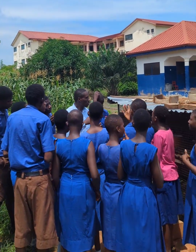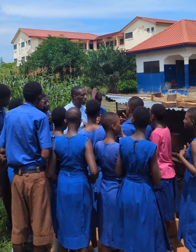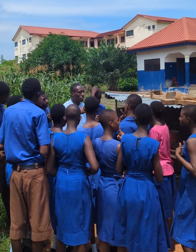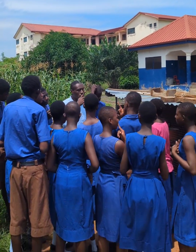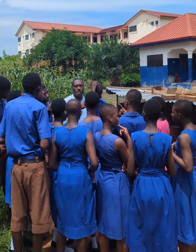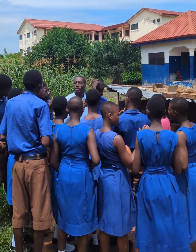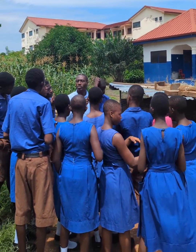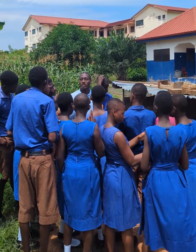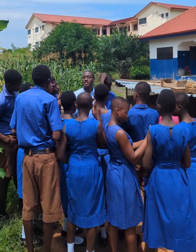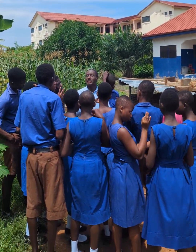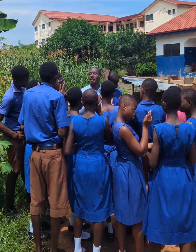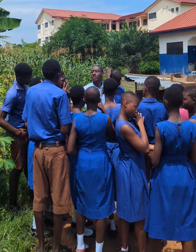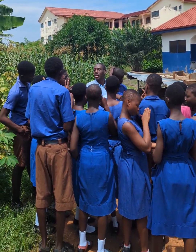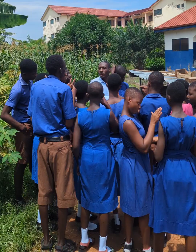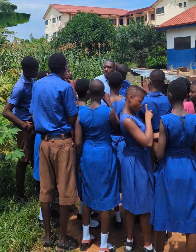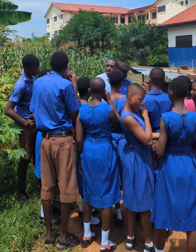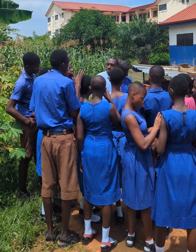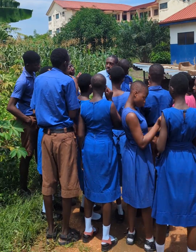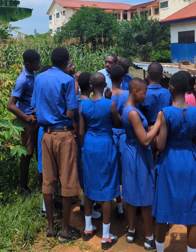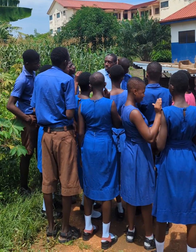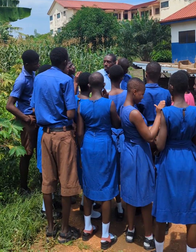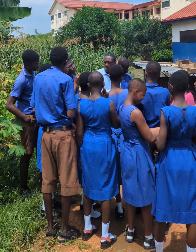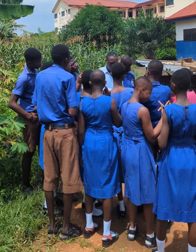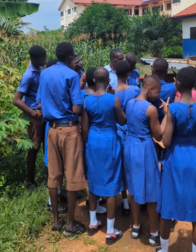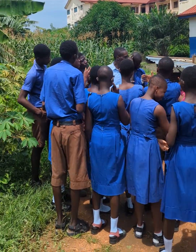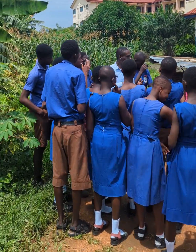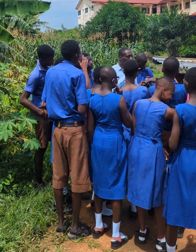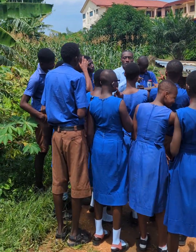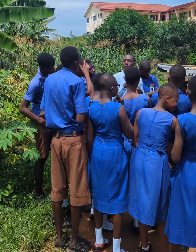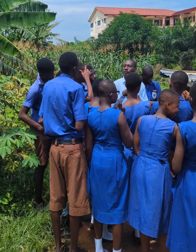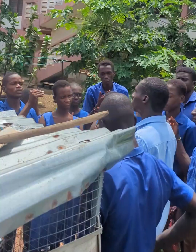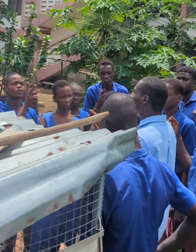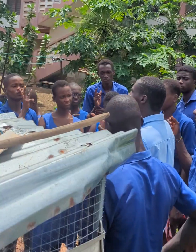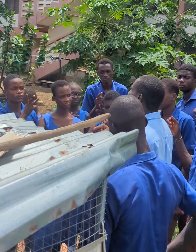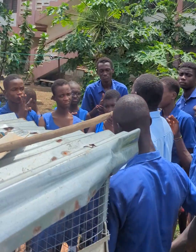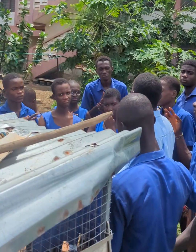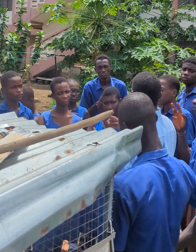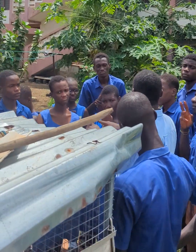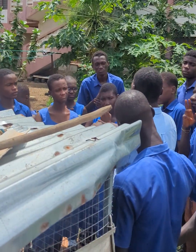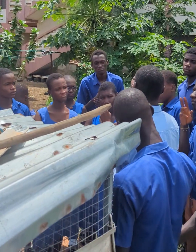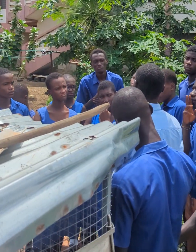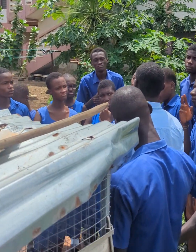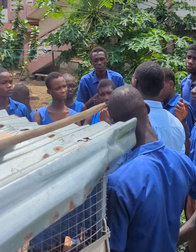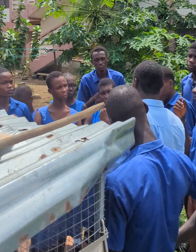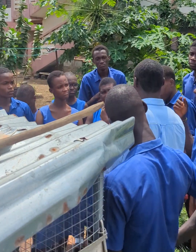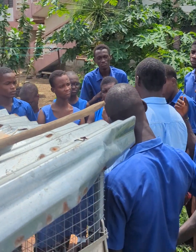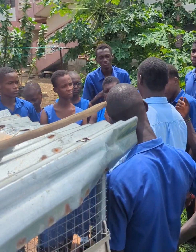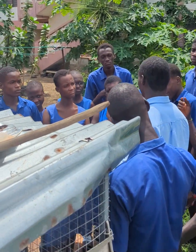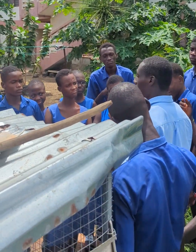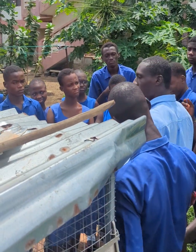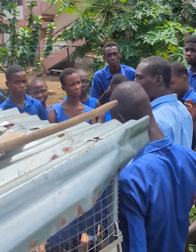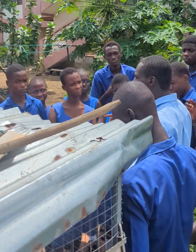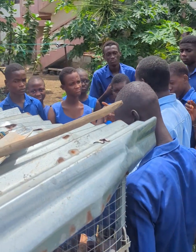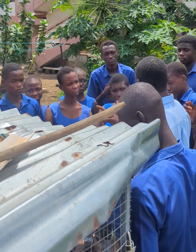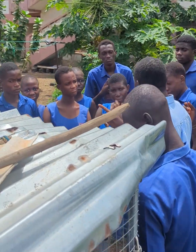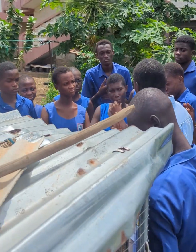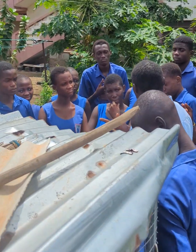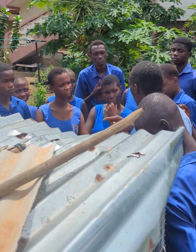There were a series of questions my learners asked, and I realized that these questions were wise questions.